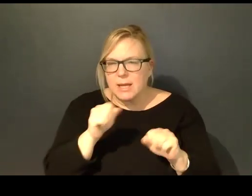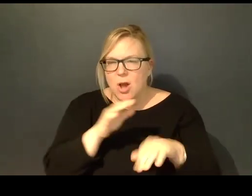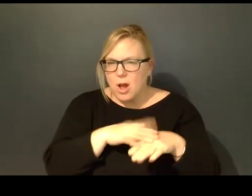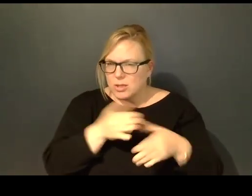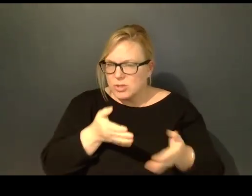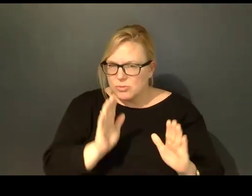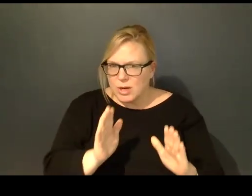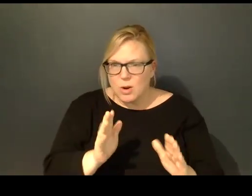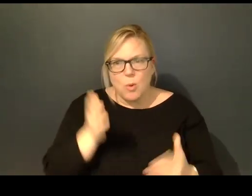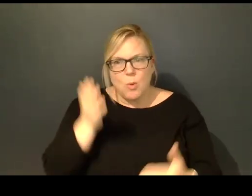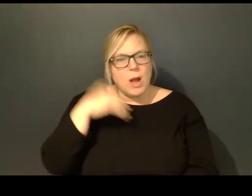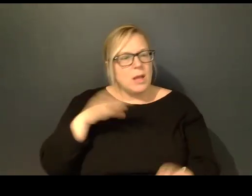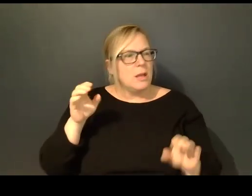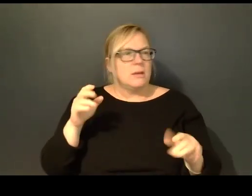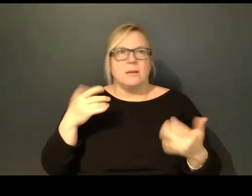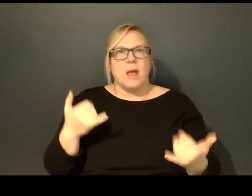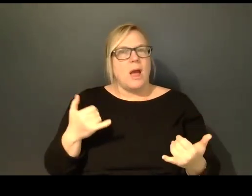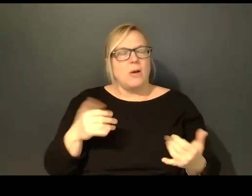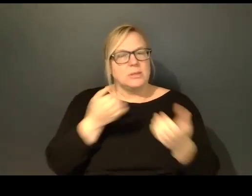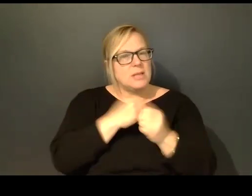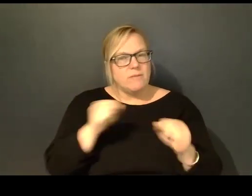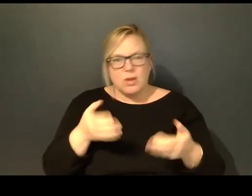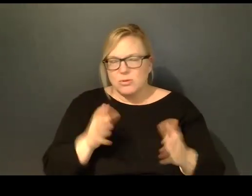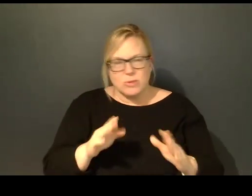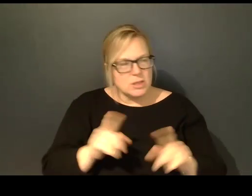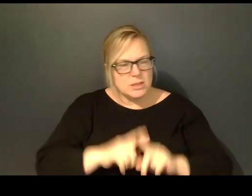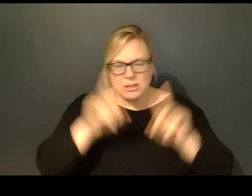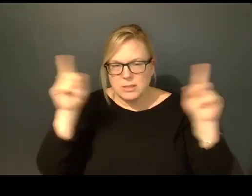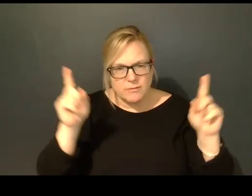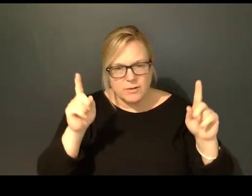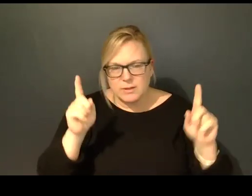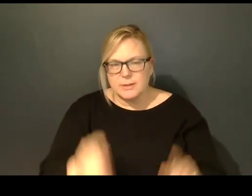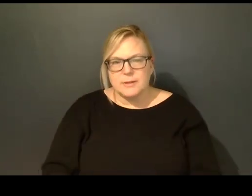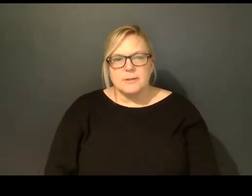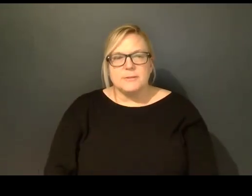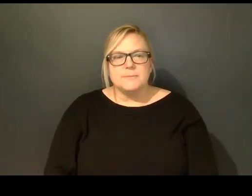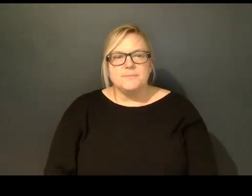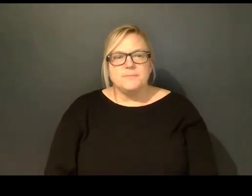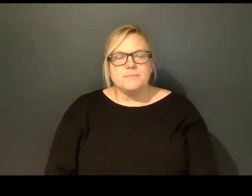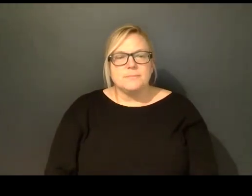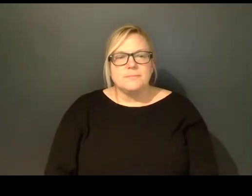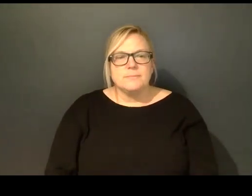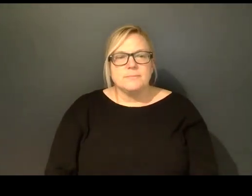now nothing is safe. That's a whole other topic to be discussing, right? But as far as